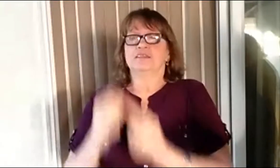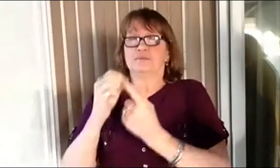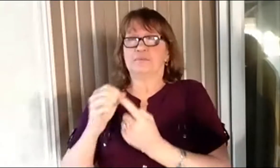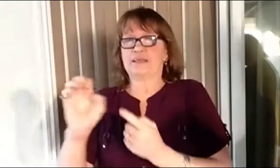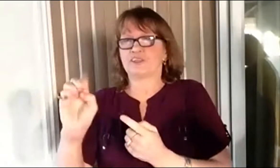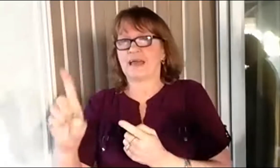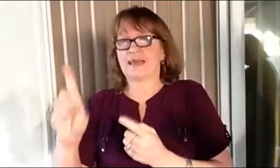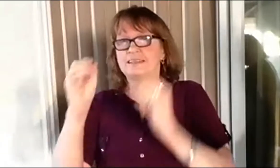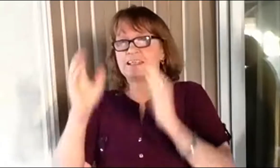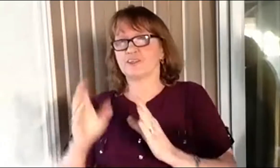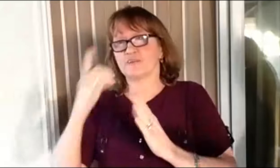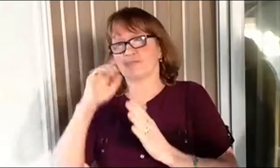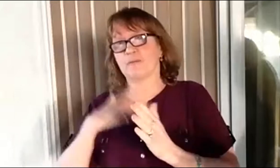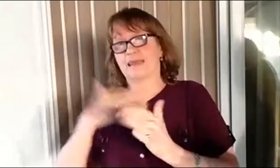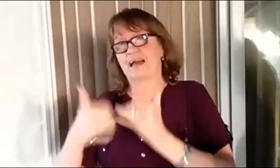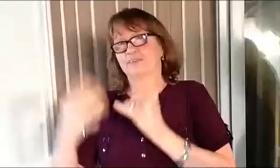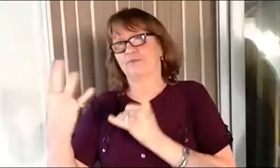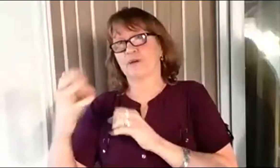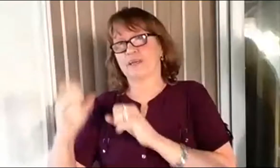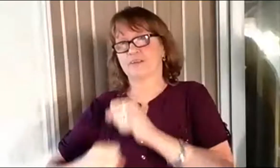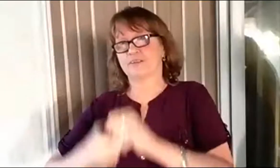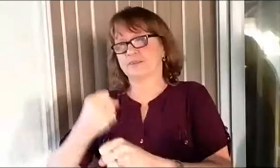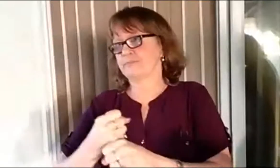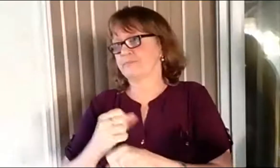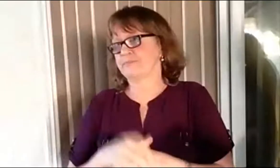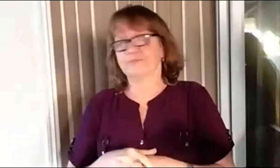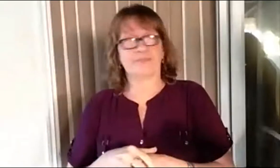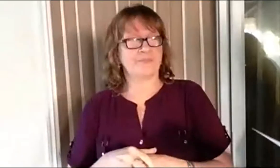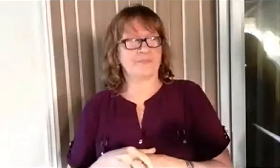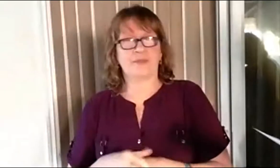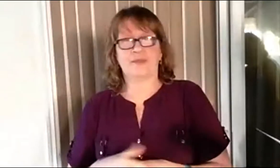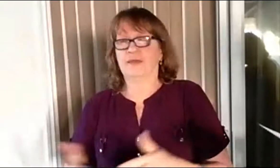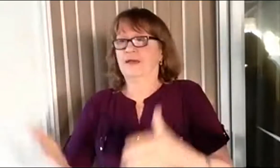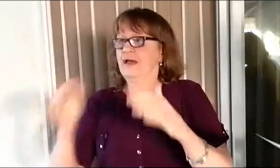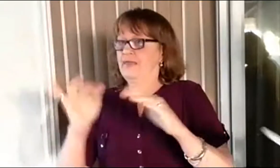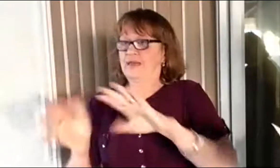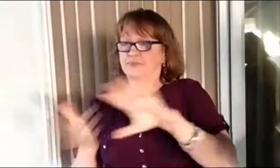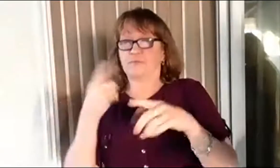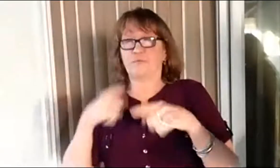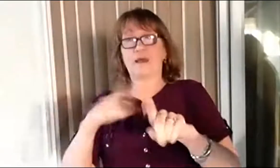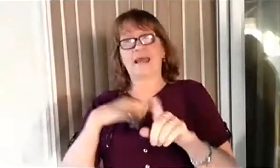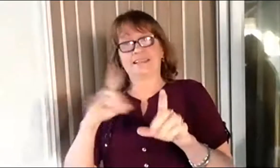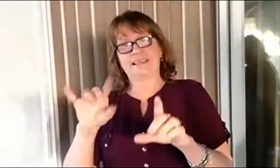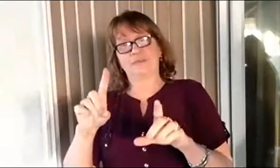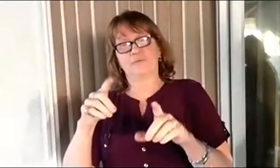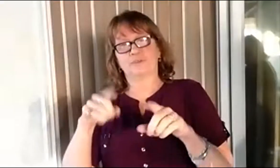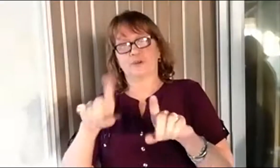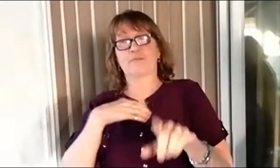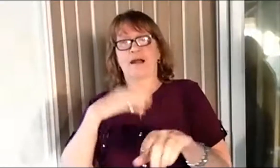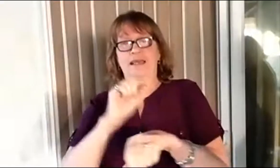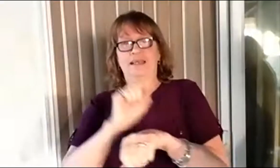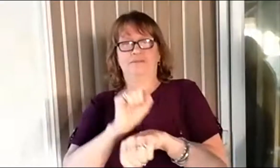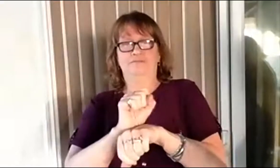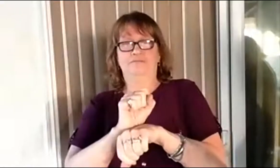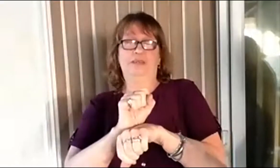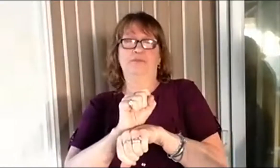last 4 years. Special ed teacher for my last 4 years. Now community service. And that's what I did during